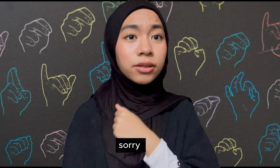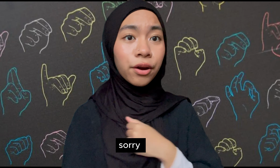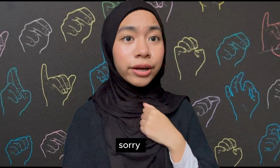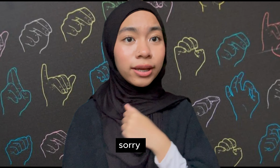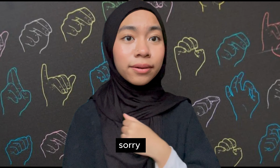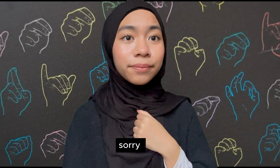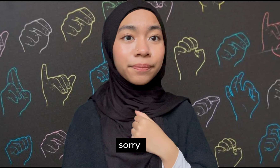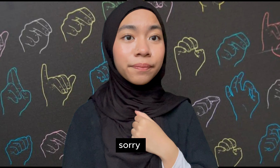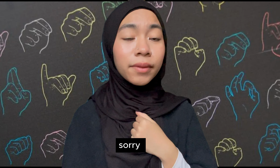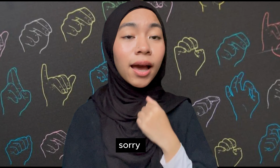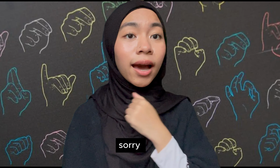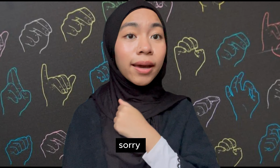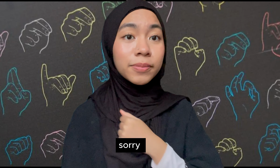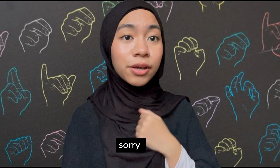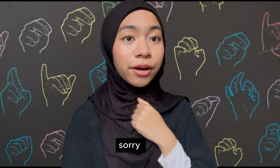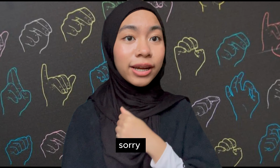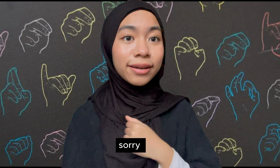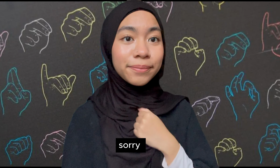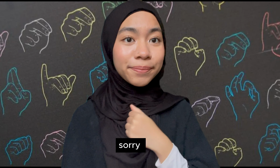Sorry. I'm sorry.